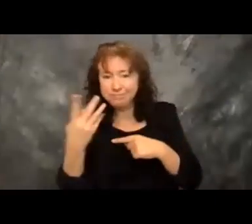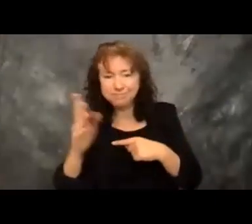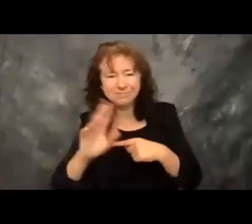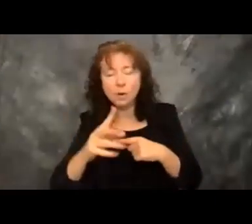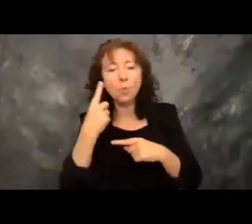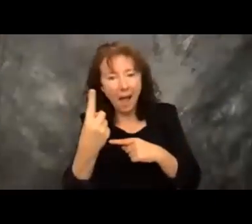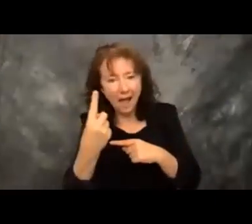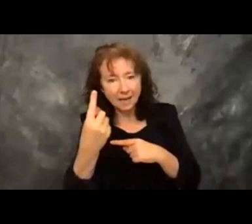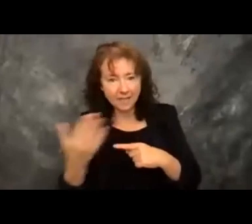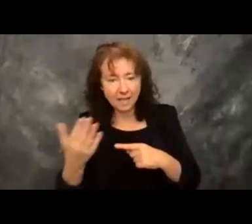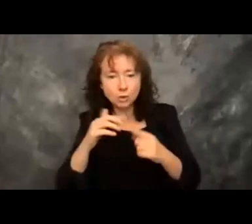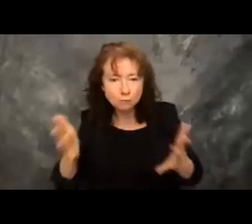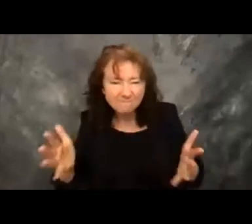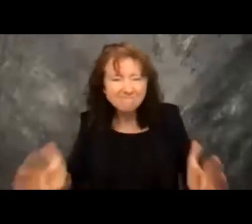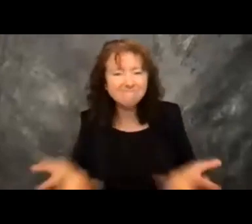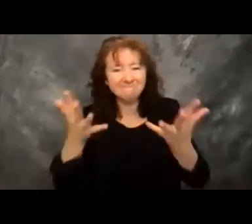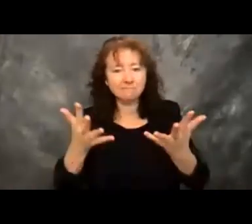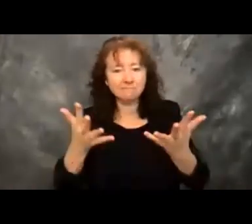would that be?